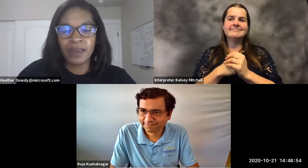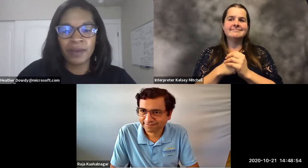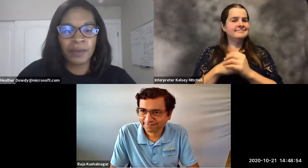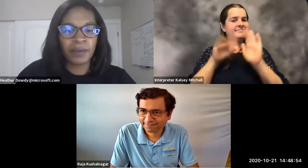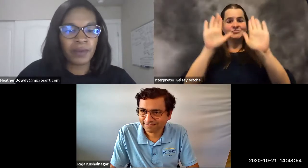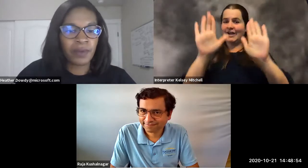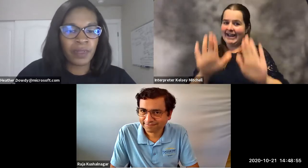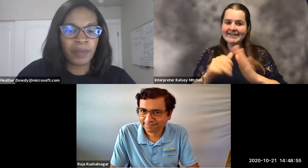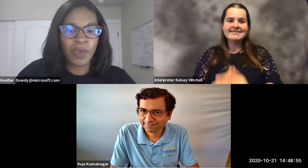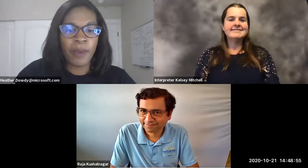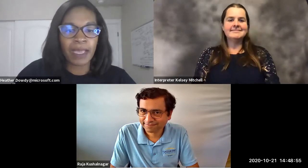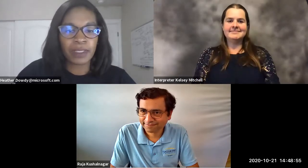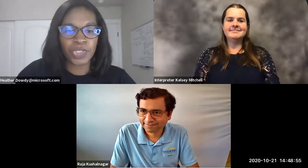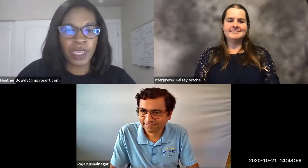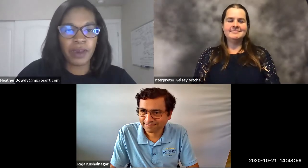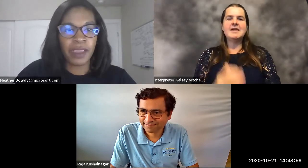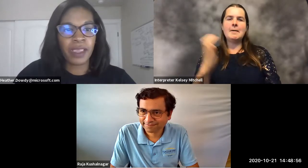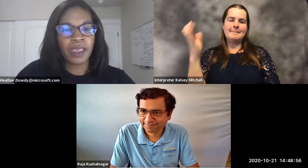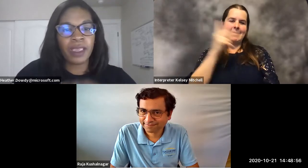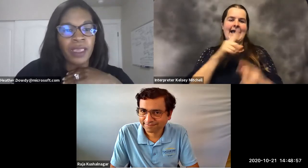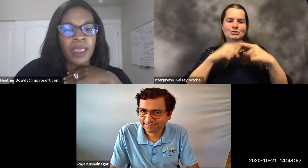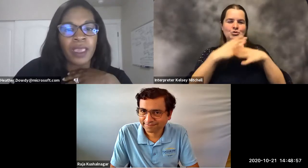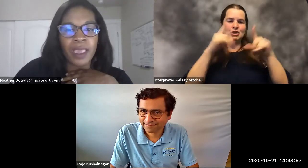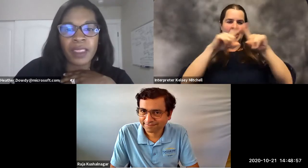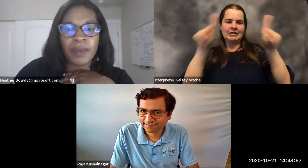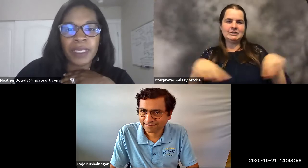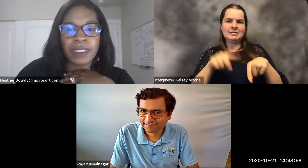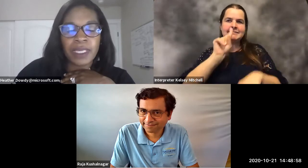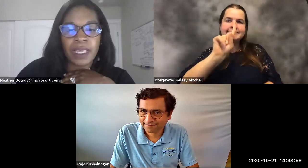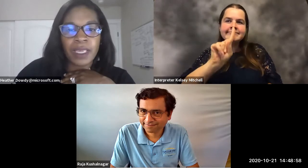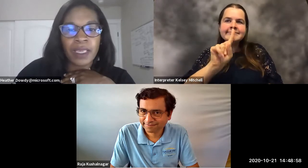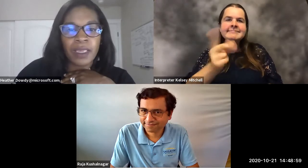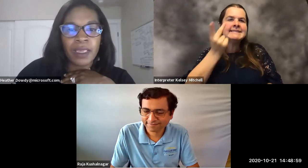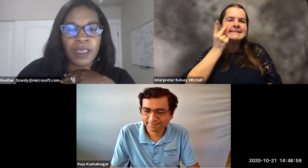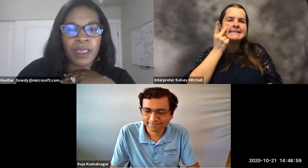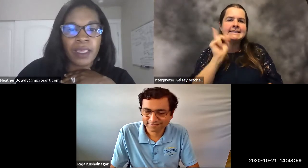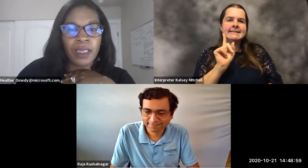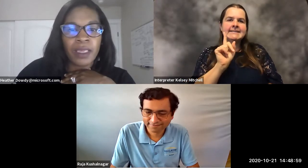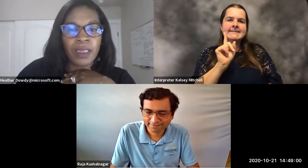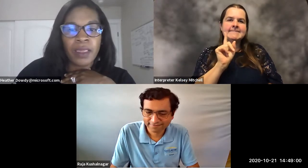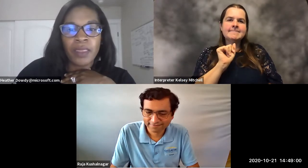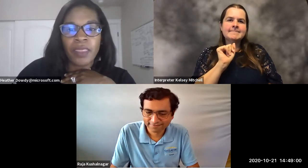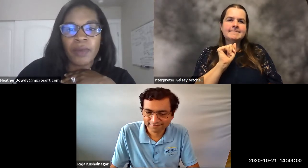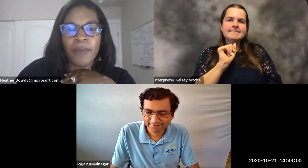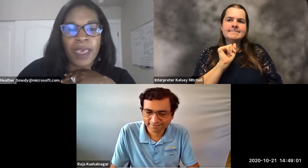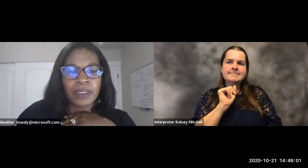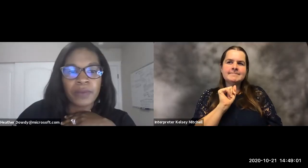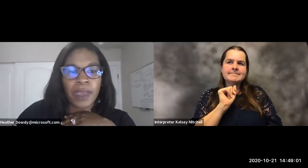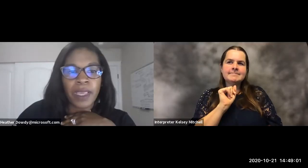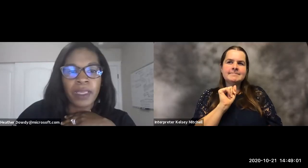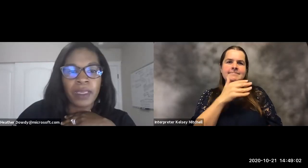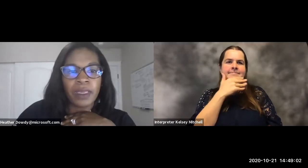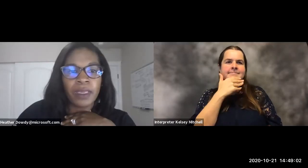Great. Let me go back to sharing. And let me see the